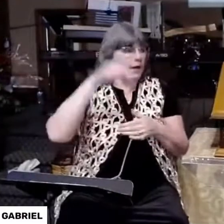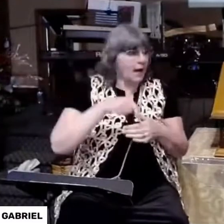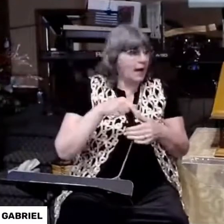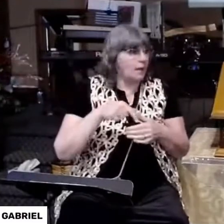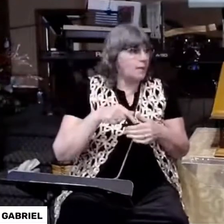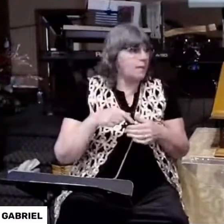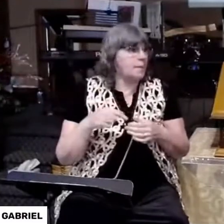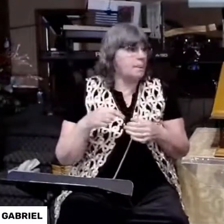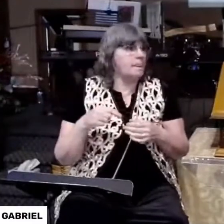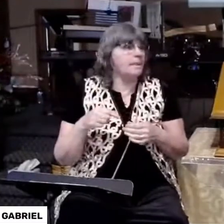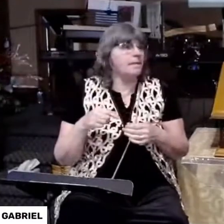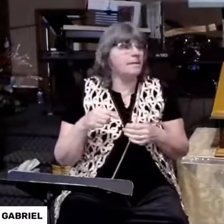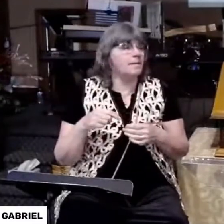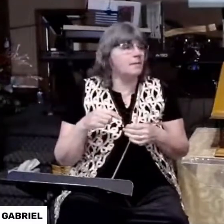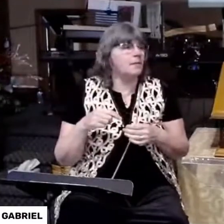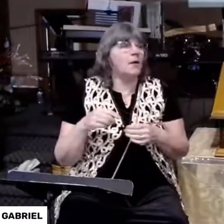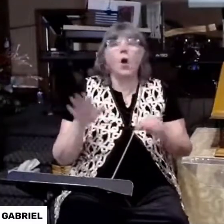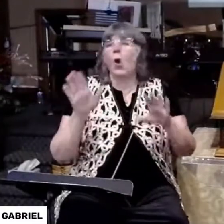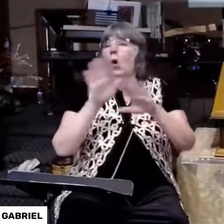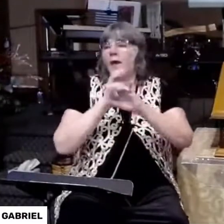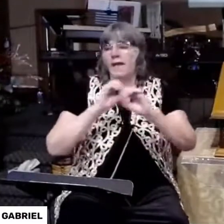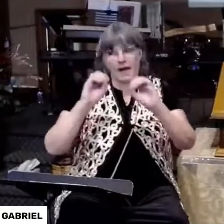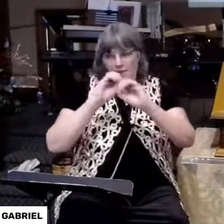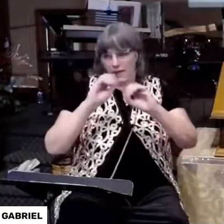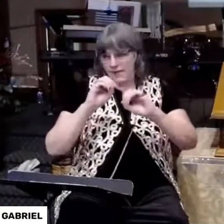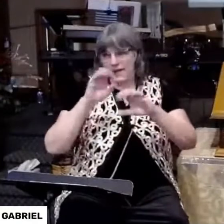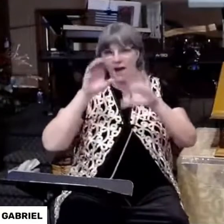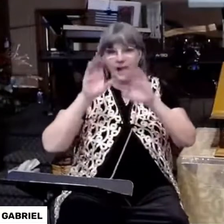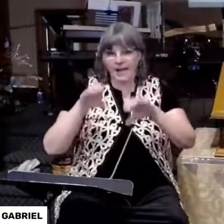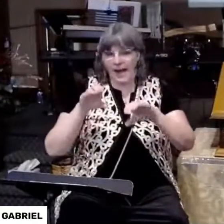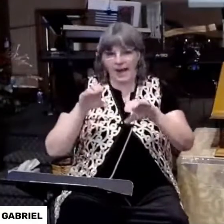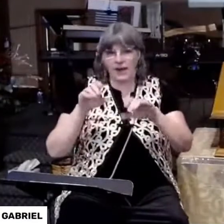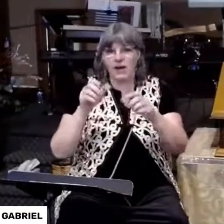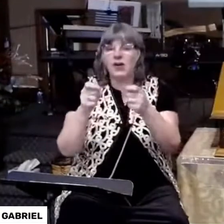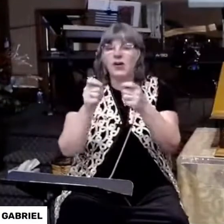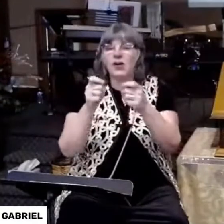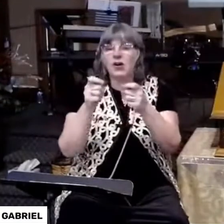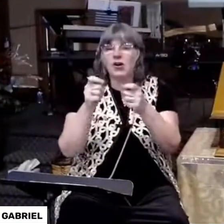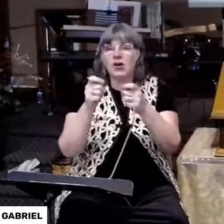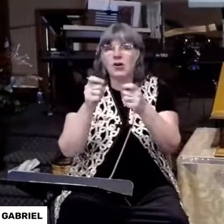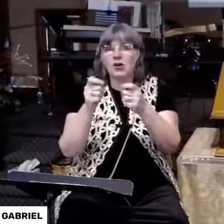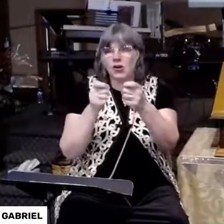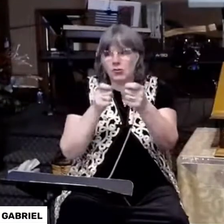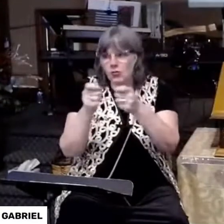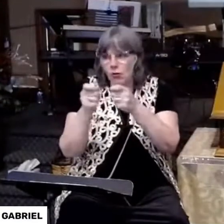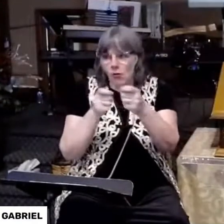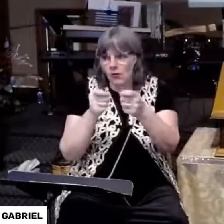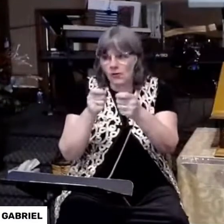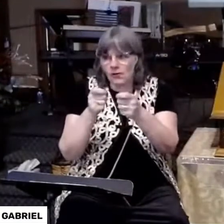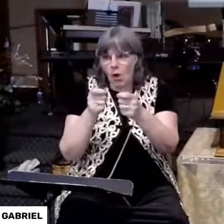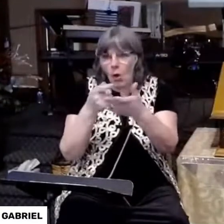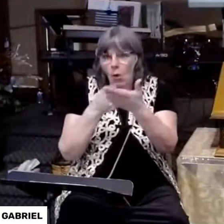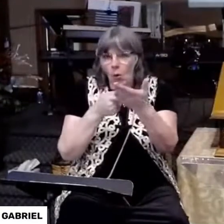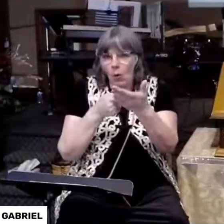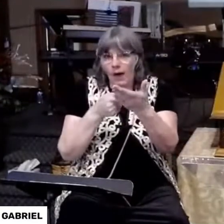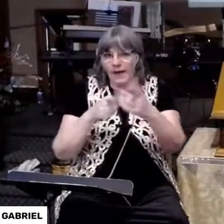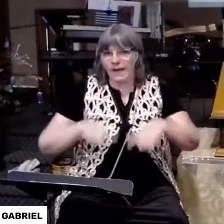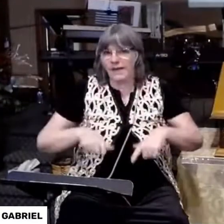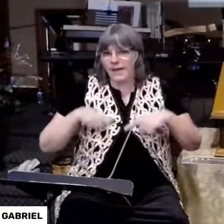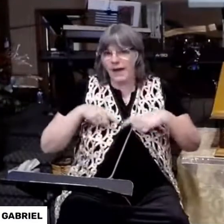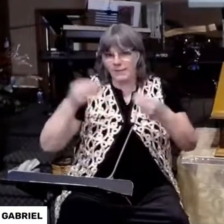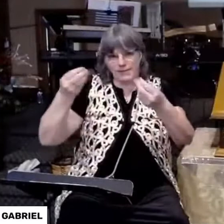none of us can control what life seems to cruelly dish out to us at